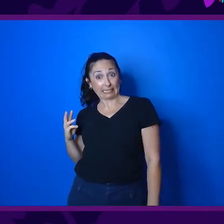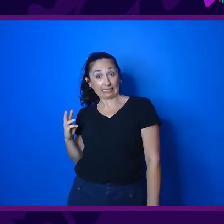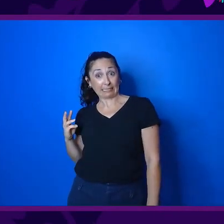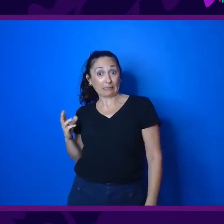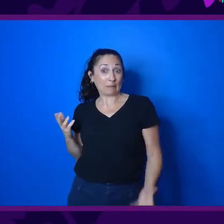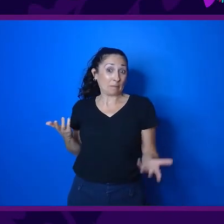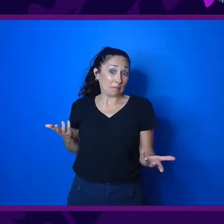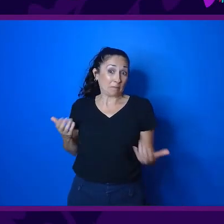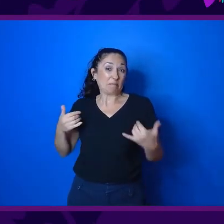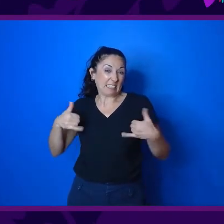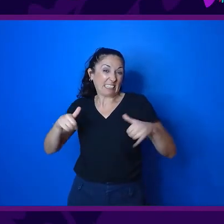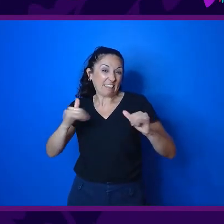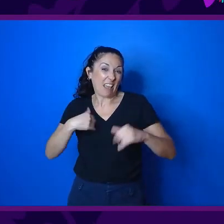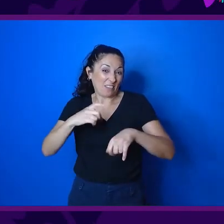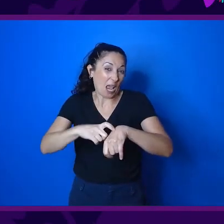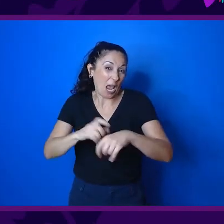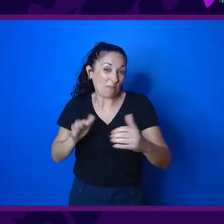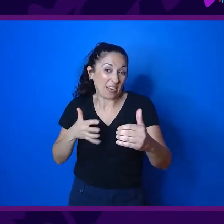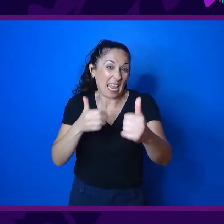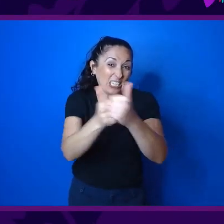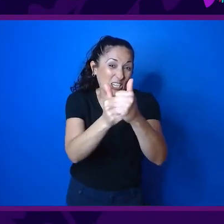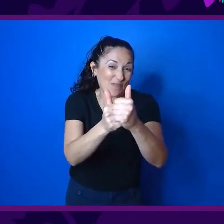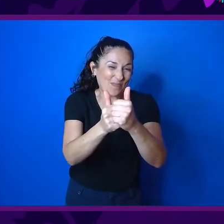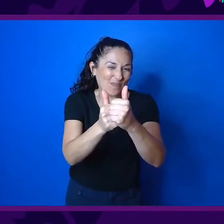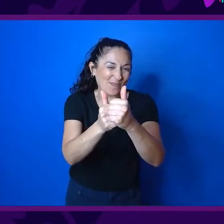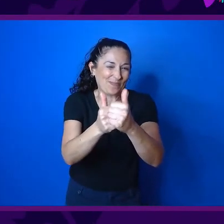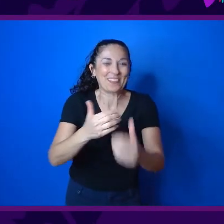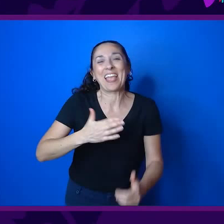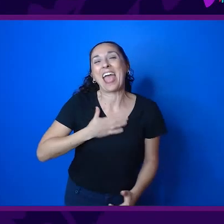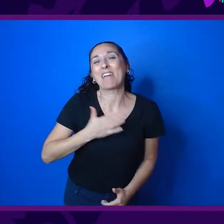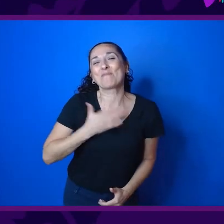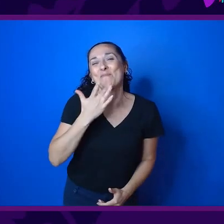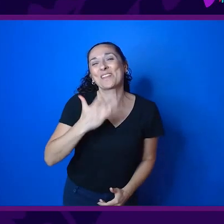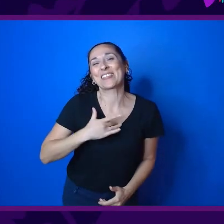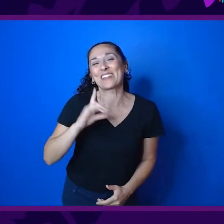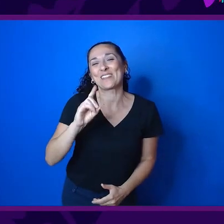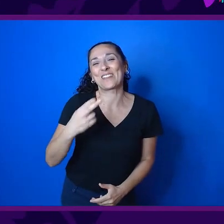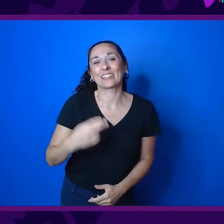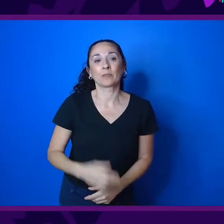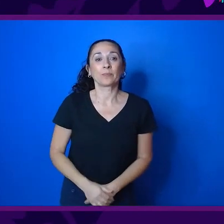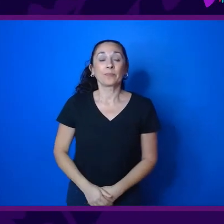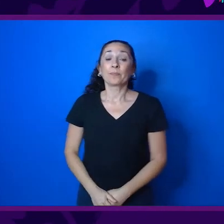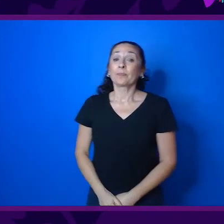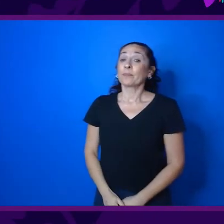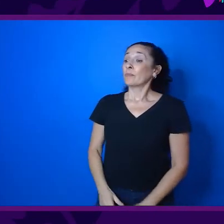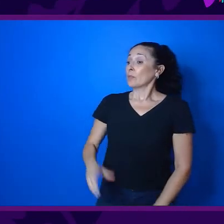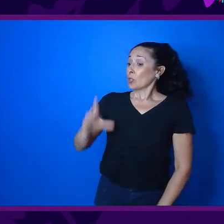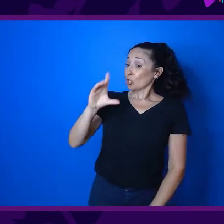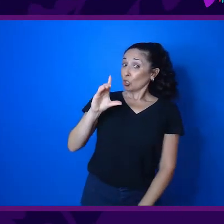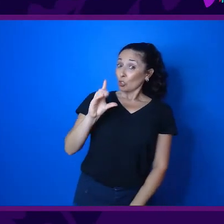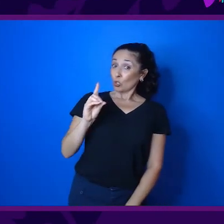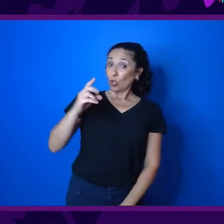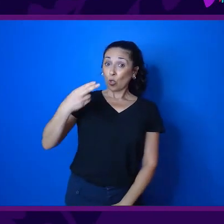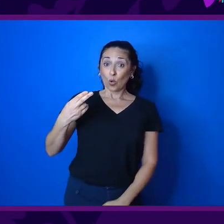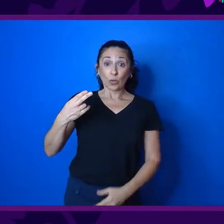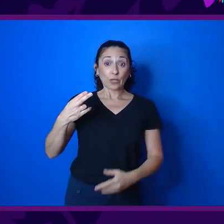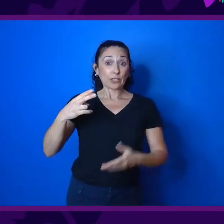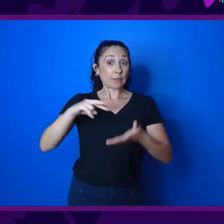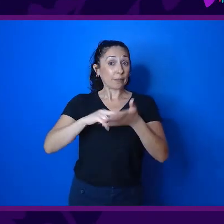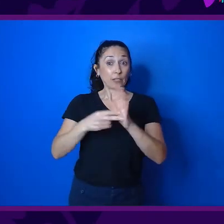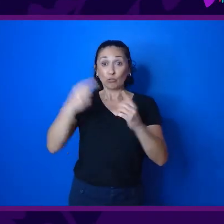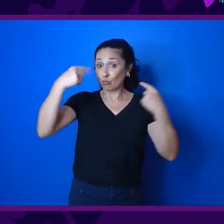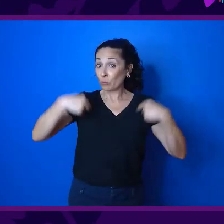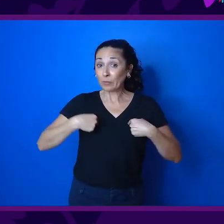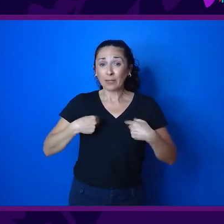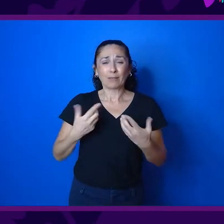time. Happy birthday, Dolores. Dolores Huerta means to me so many beautiful things. Someone